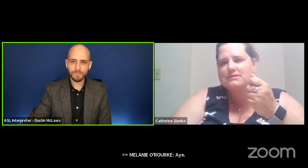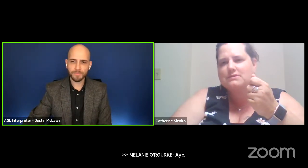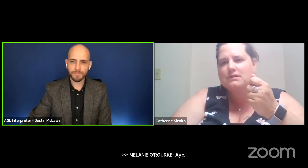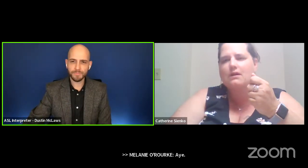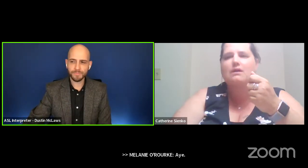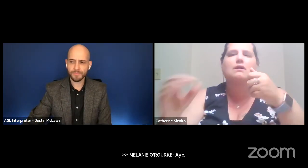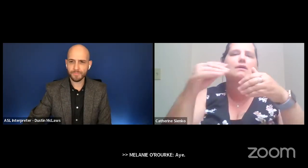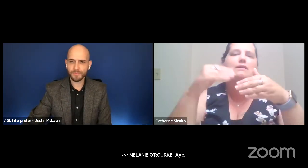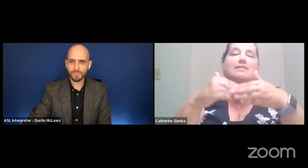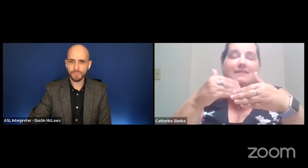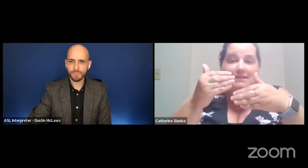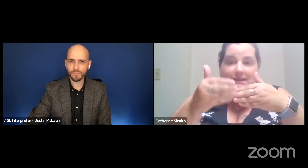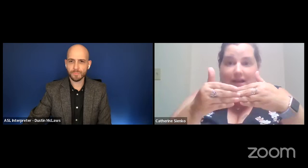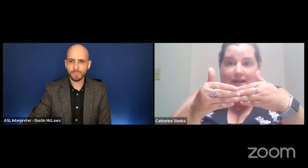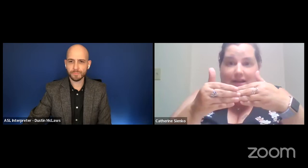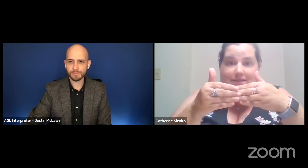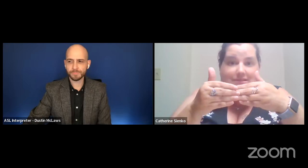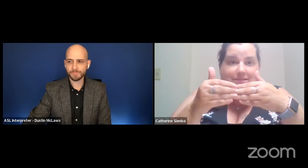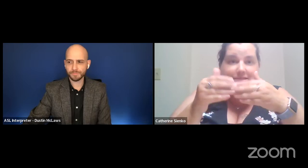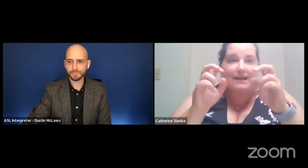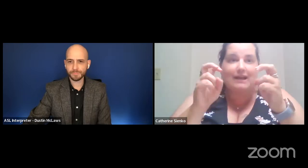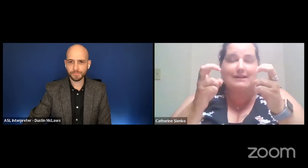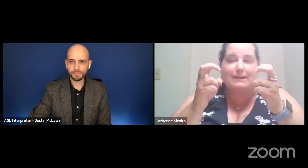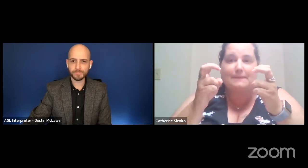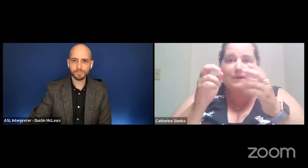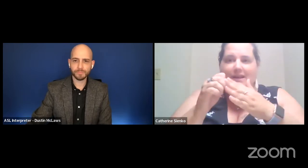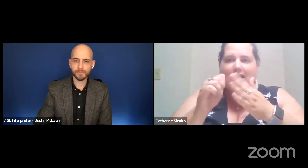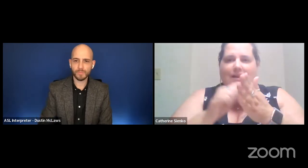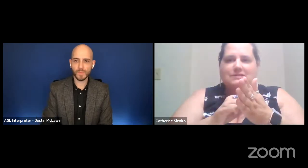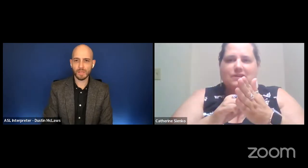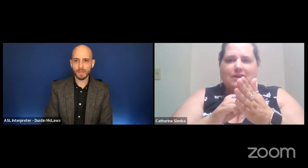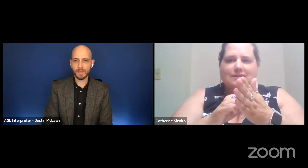agenda. The